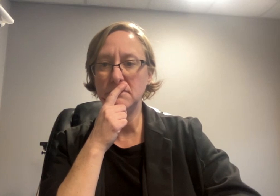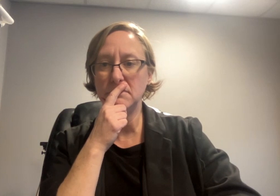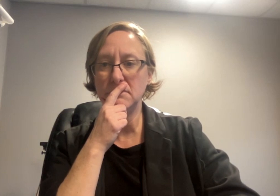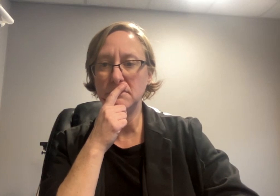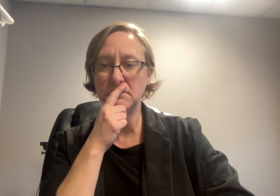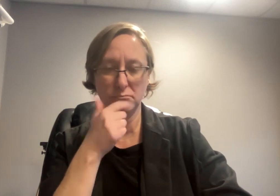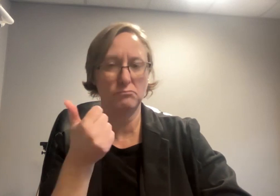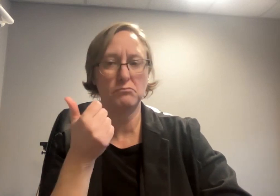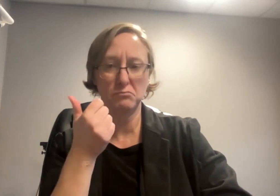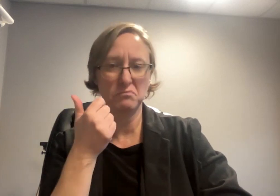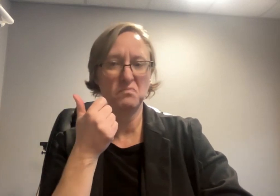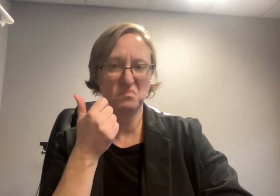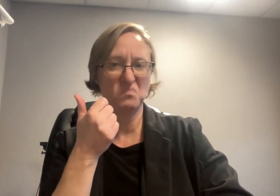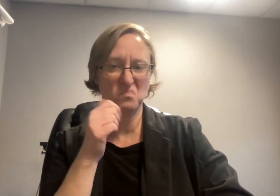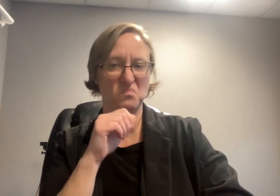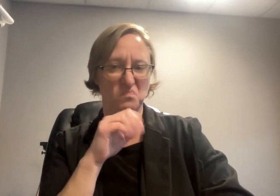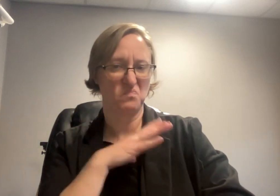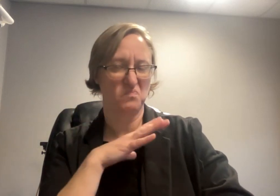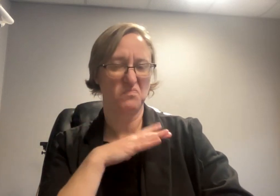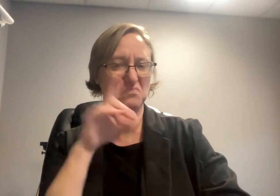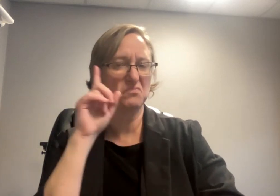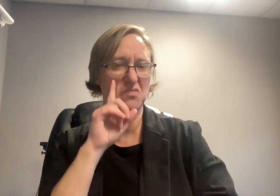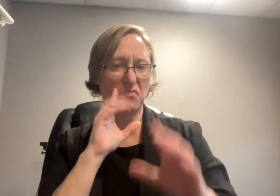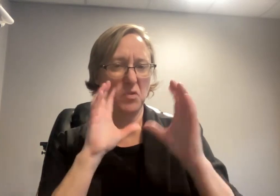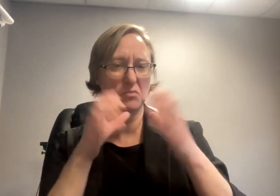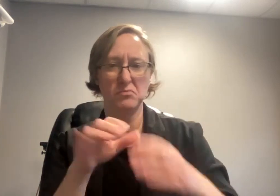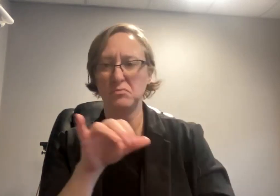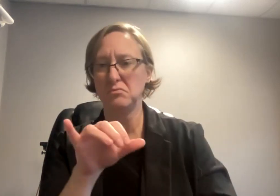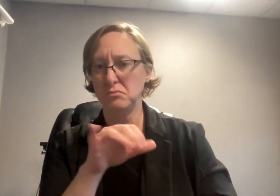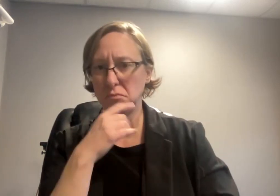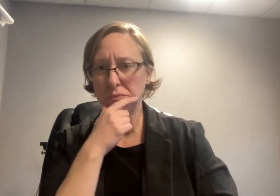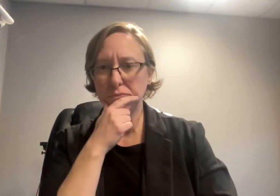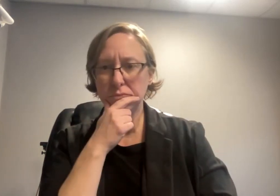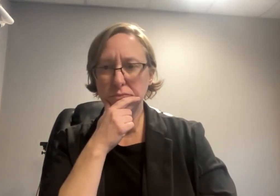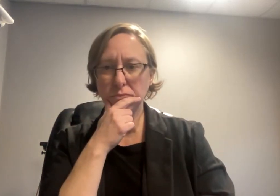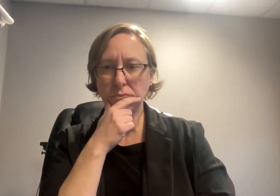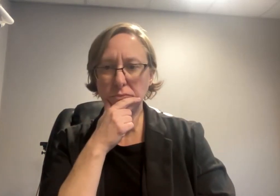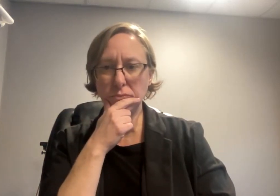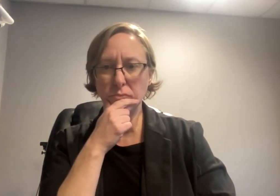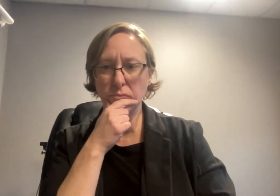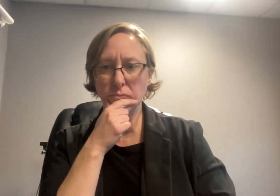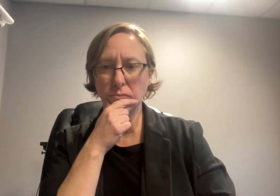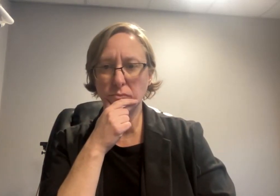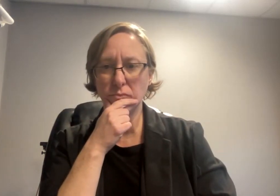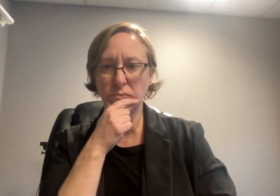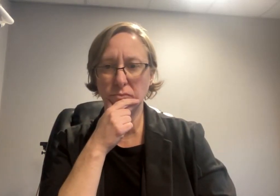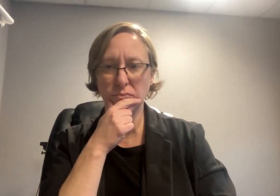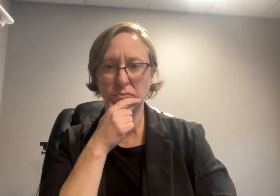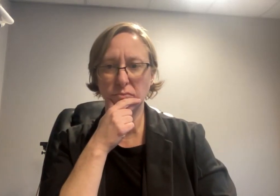will follow up with an email and we can Zoom. We'll meet sometime. I think there were